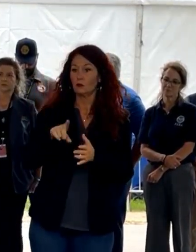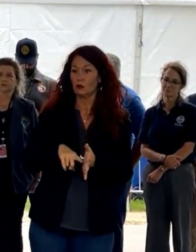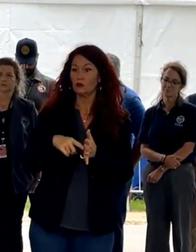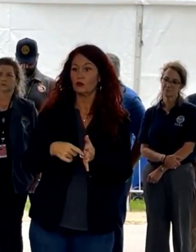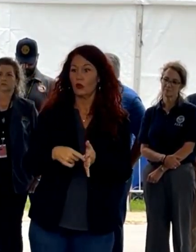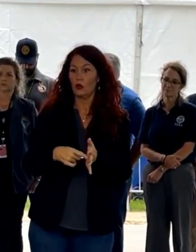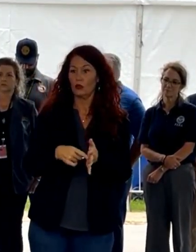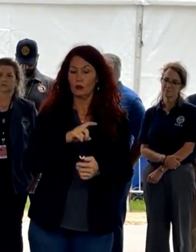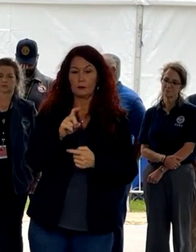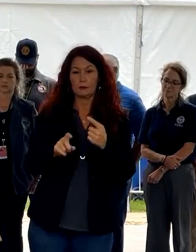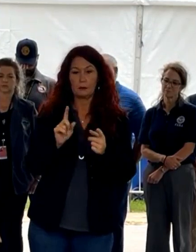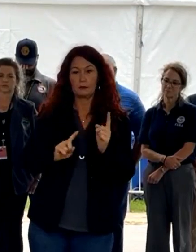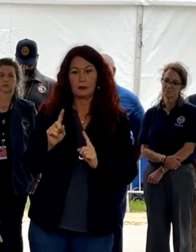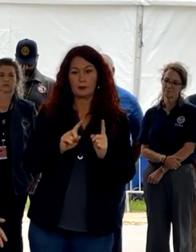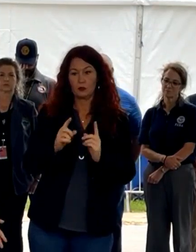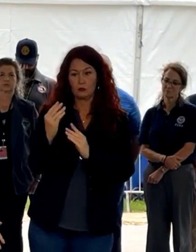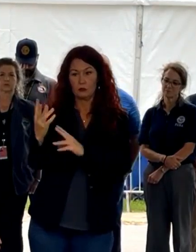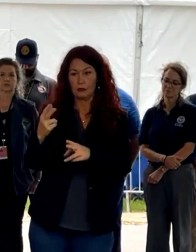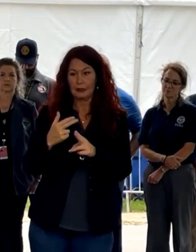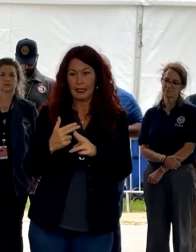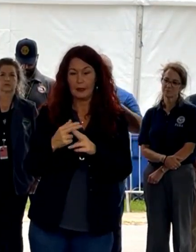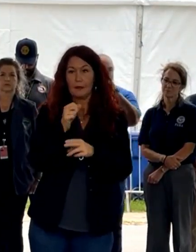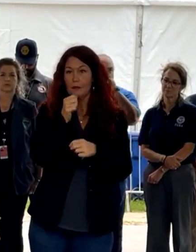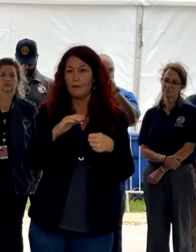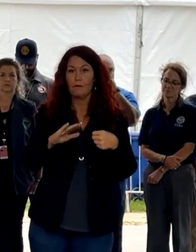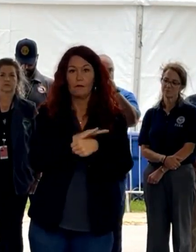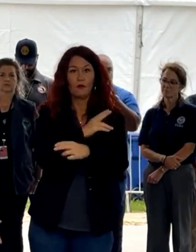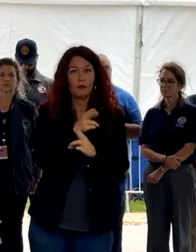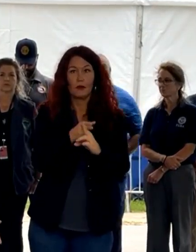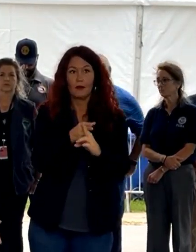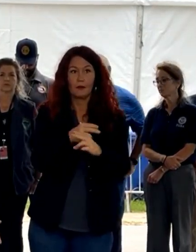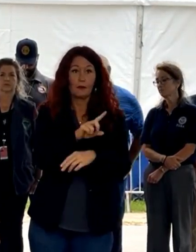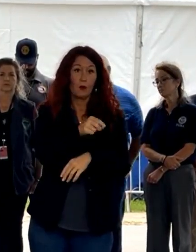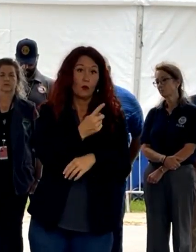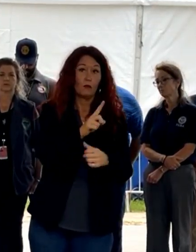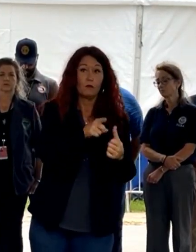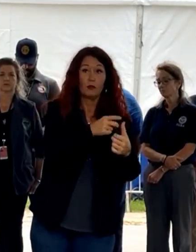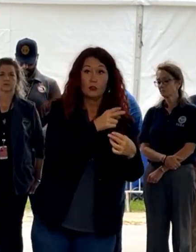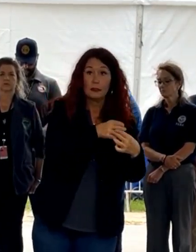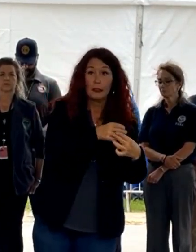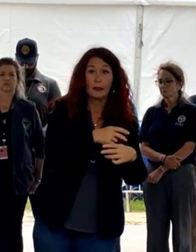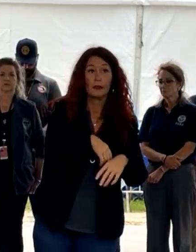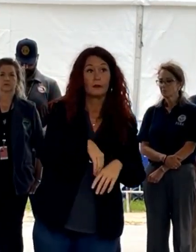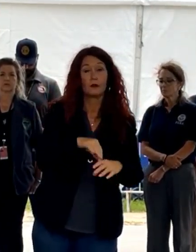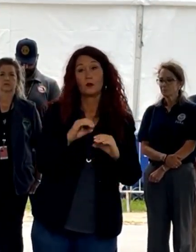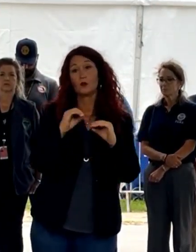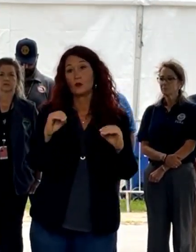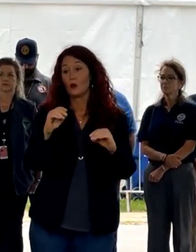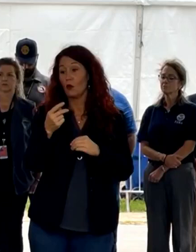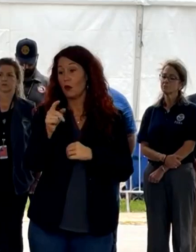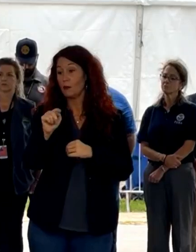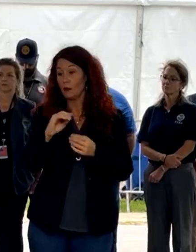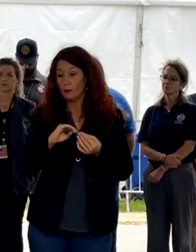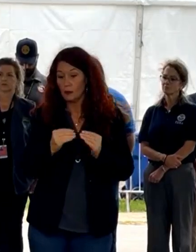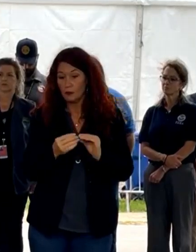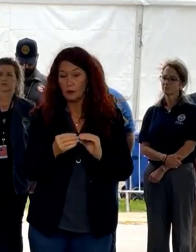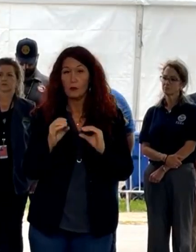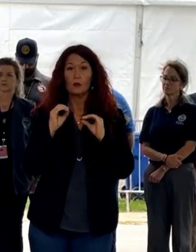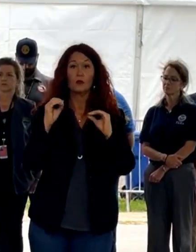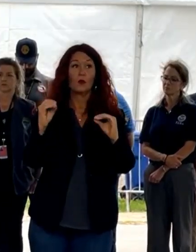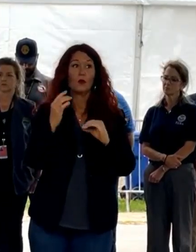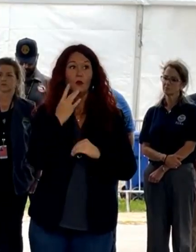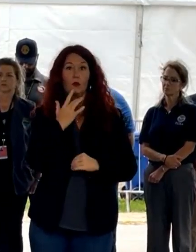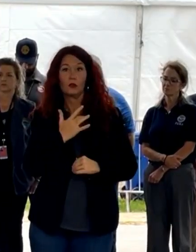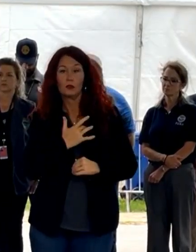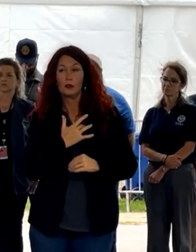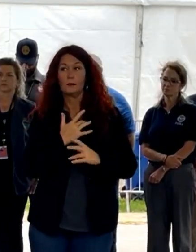incomplete. So we may only have a name without an apartment number, without a date of birth, or other details. So of